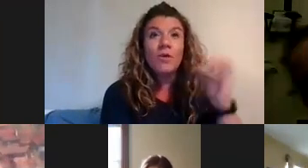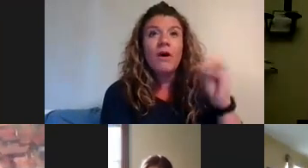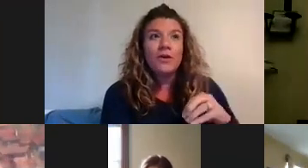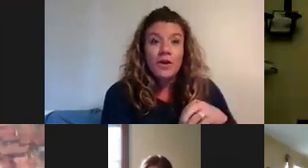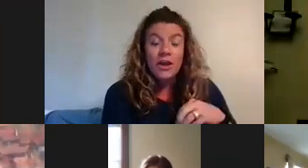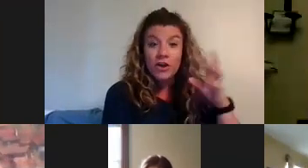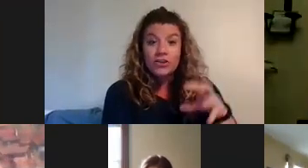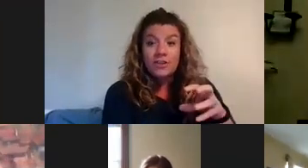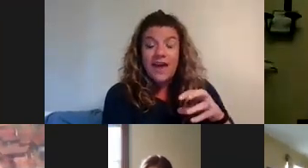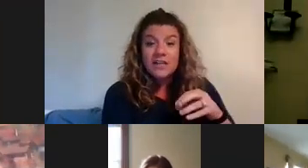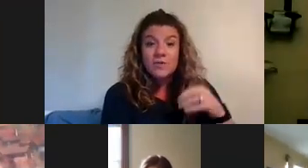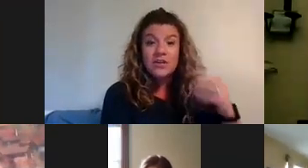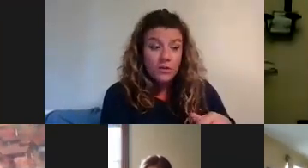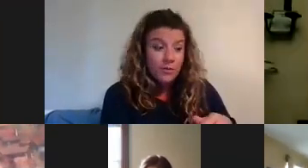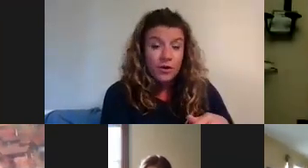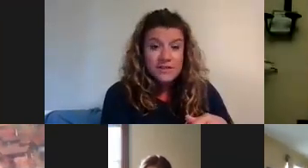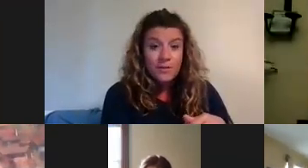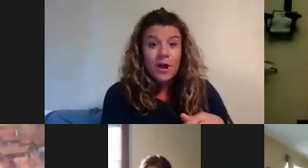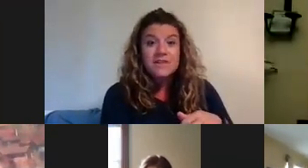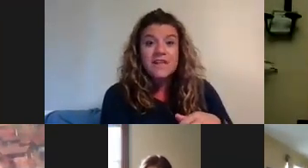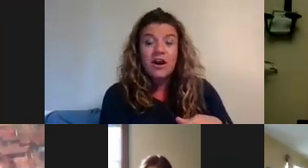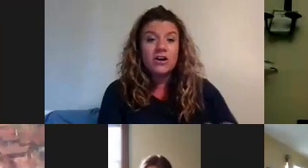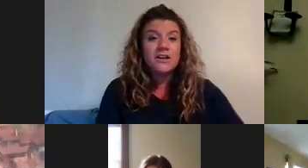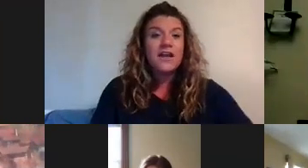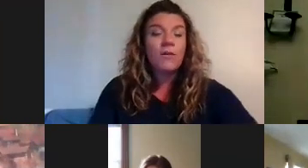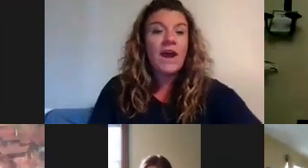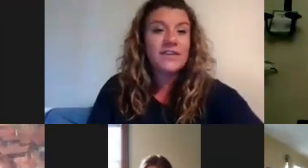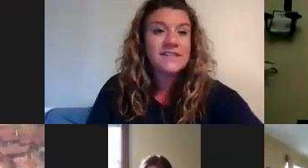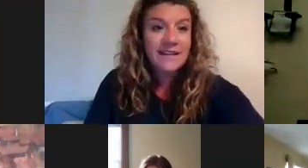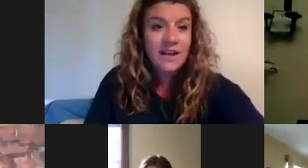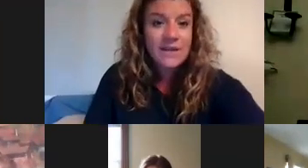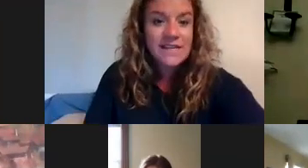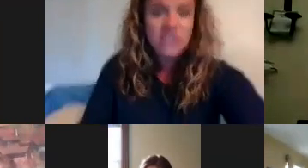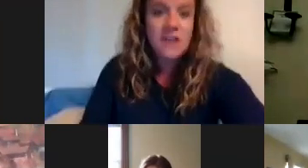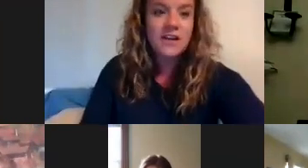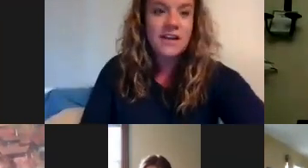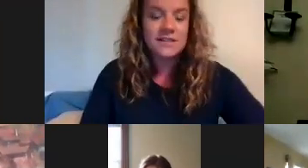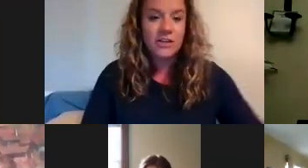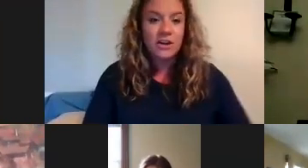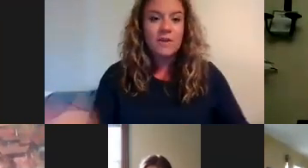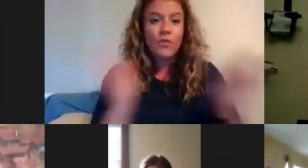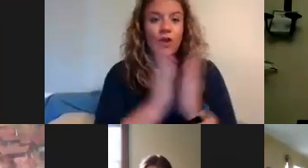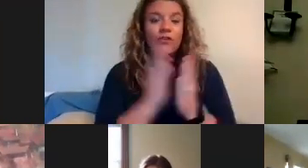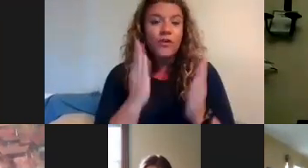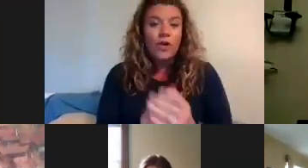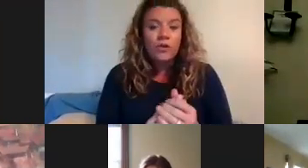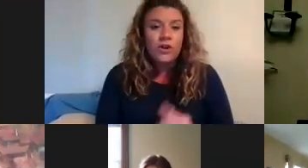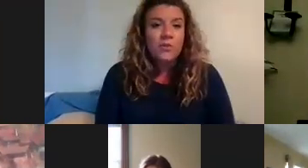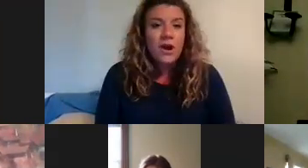all understood that as we do the Girl Scout promise, that every sign that we teach is not necessarily going to be word for word what your promise